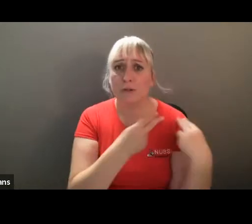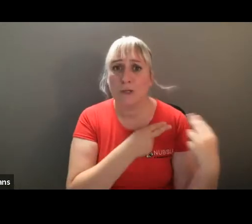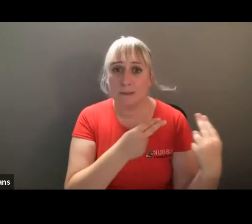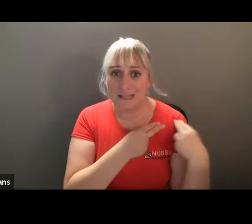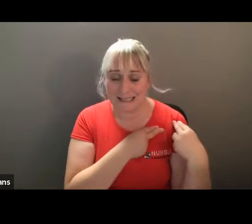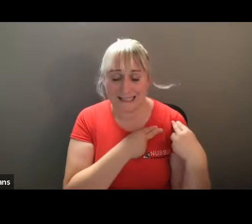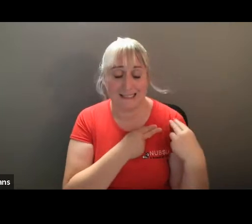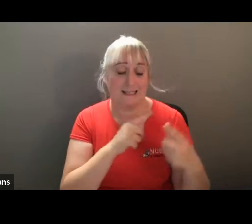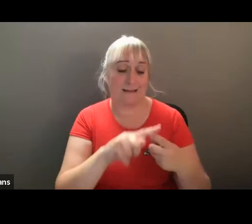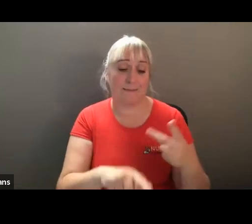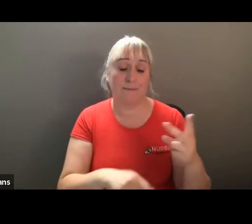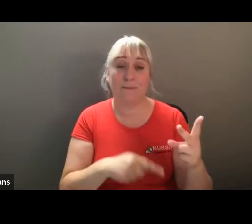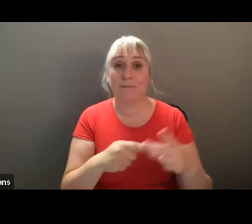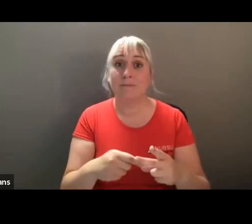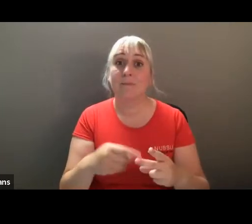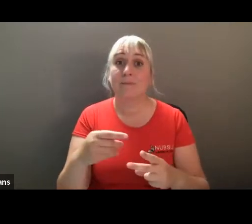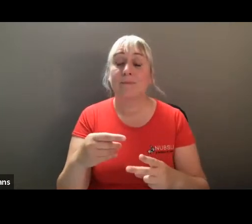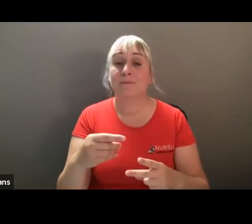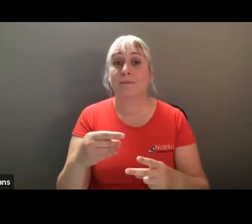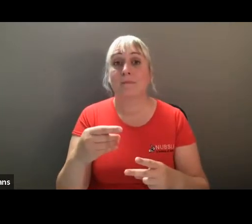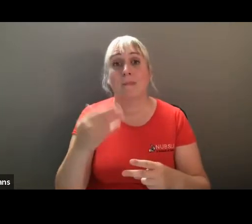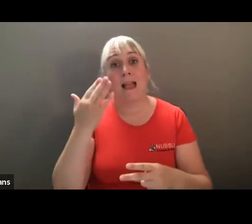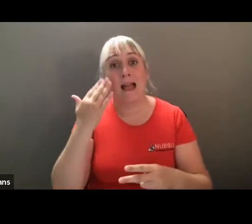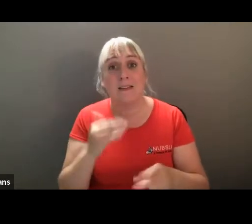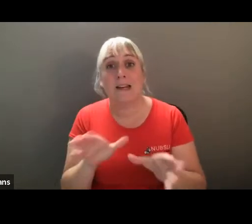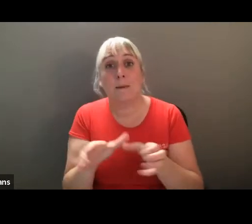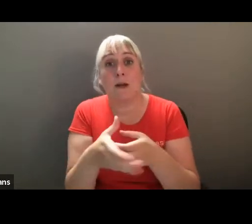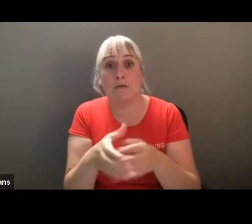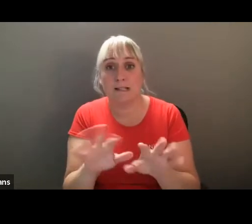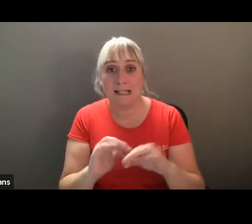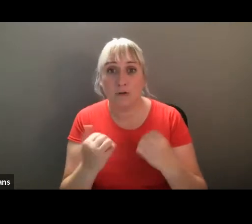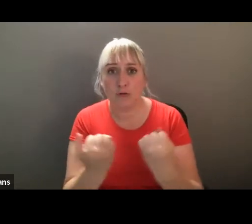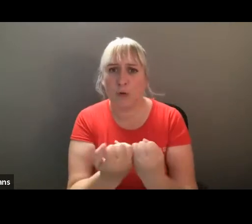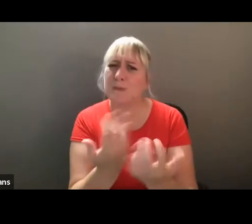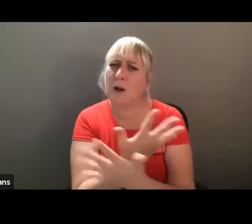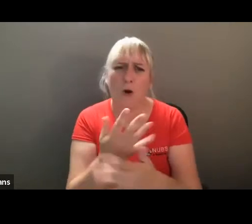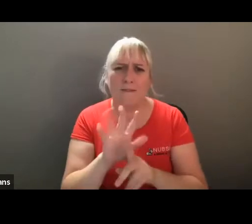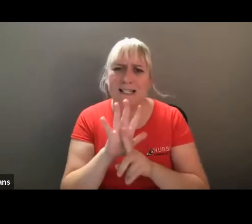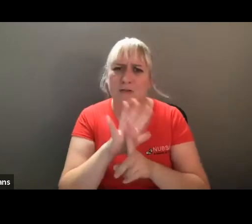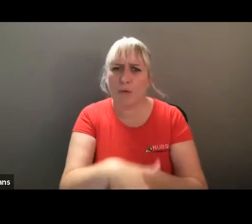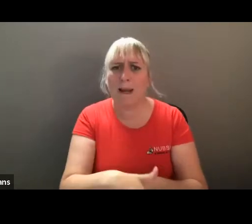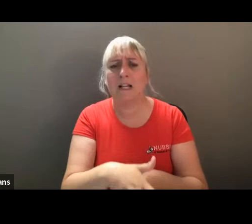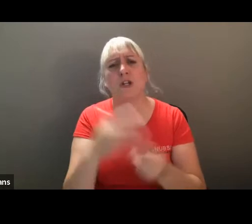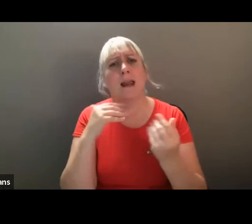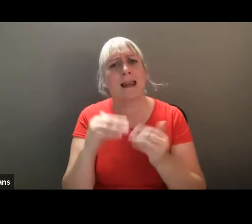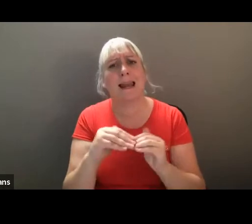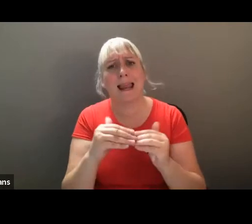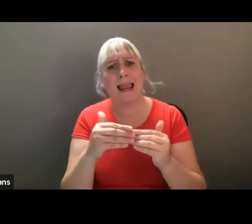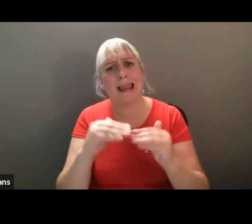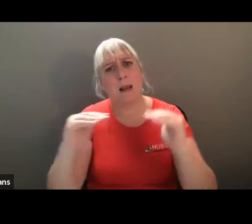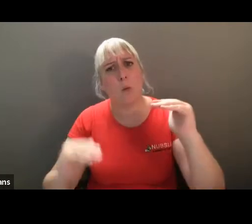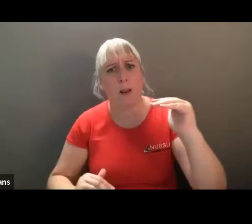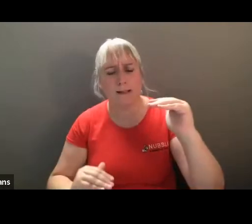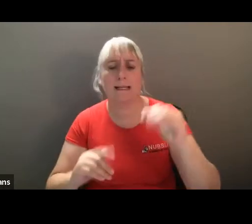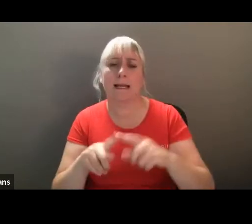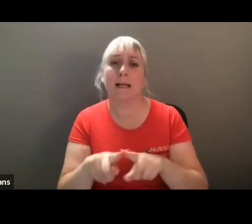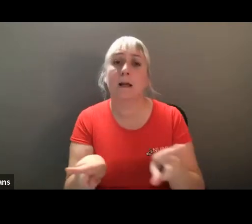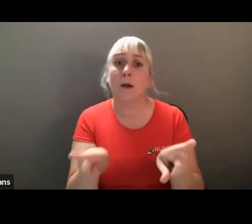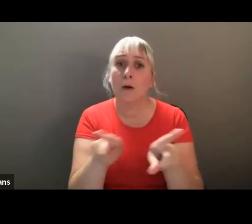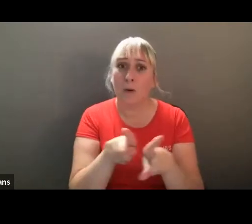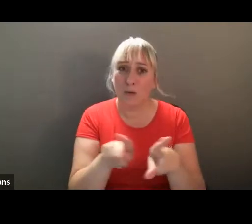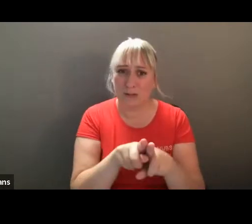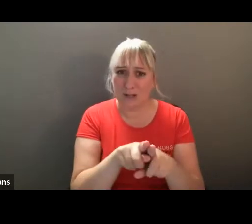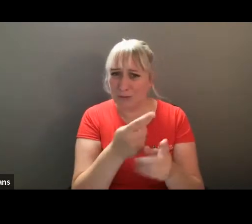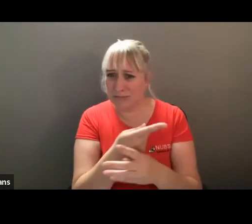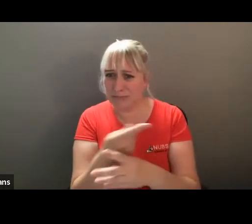Ethnic minority groups suffer discrimination and inequality. Some groups are more likely to be on low incomes, so can be unfairly affected